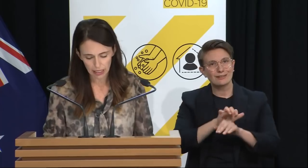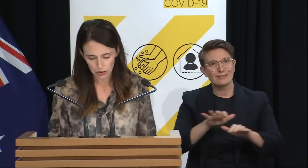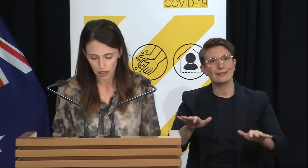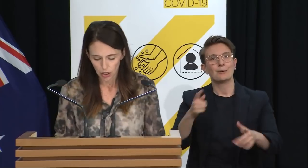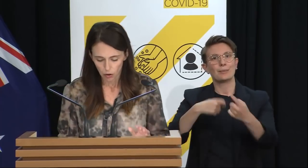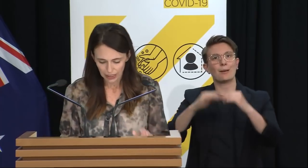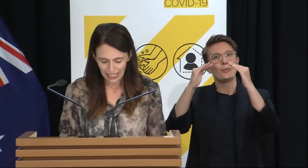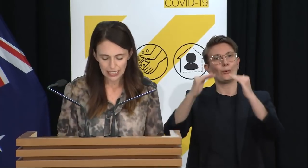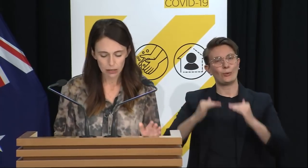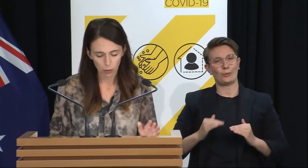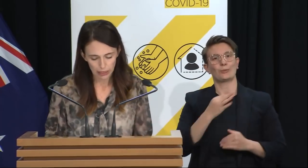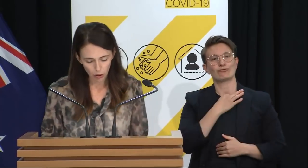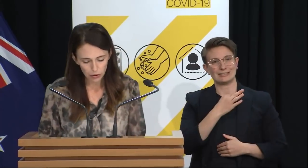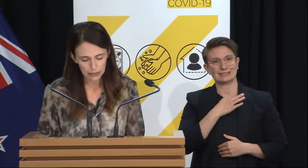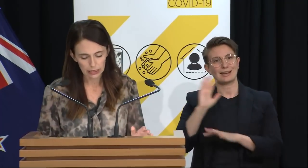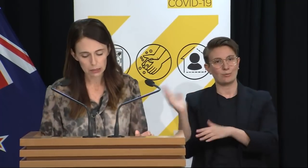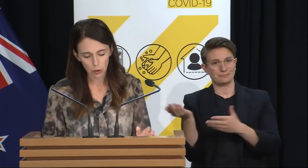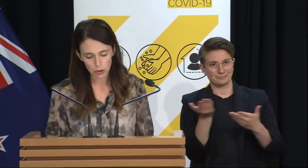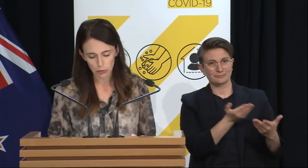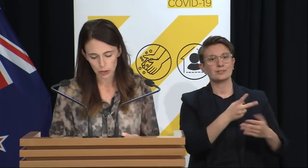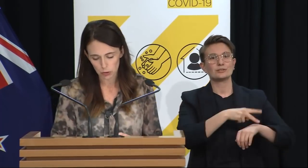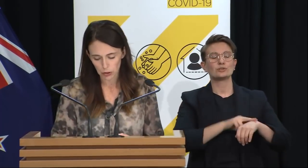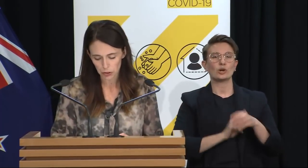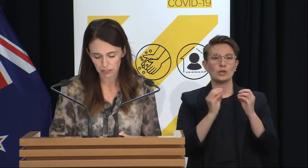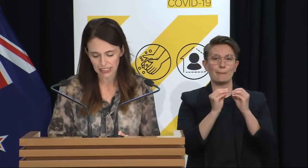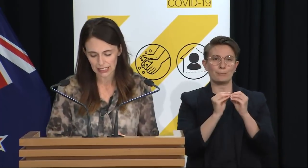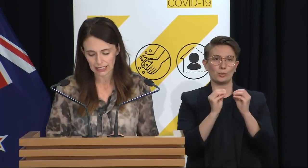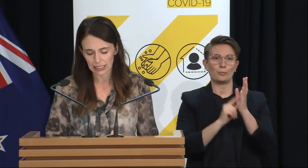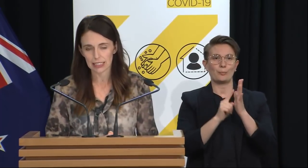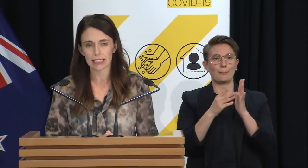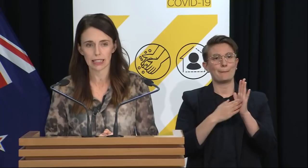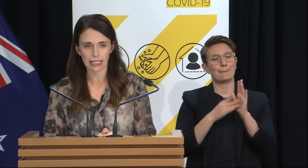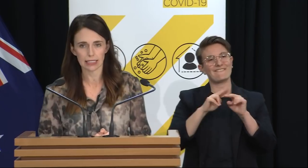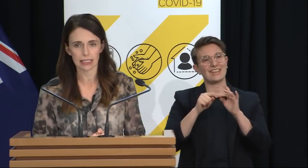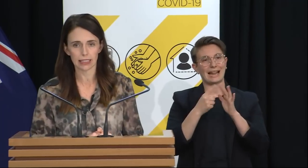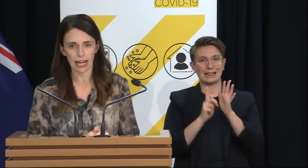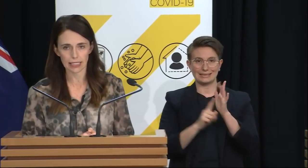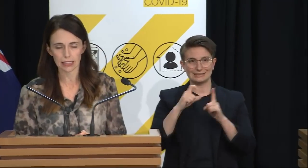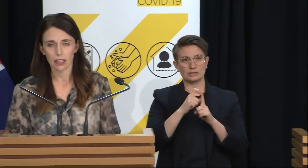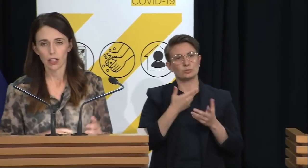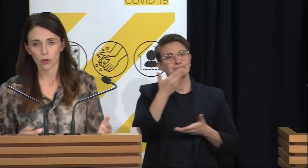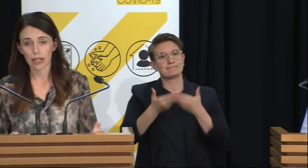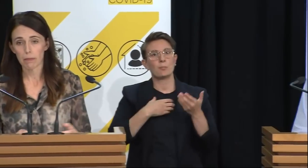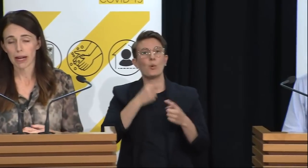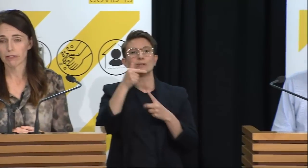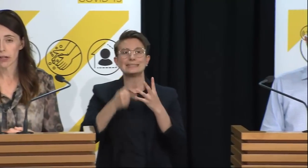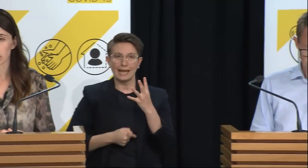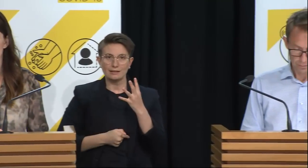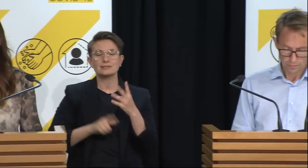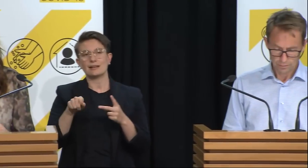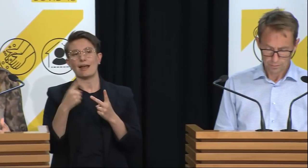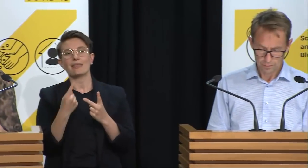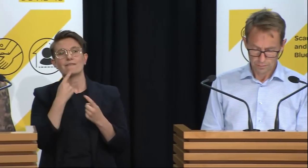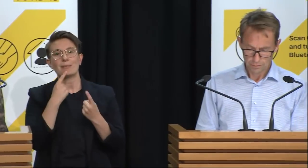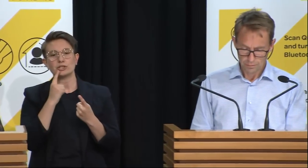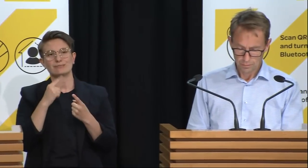additional details on the case and what we know and to list possible exposure events linked to this latest case. I'll then come back very